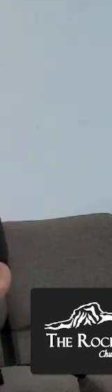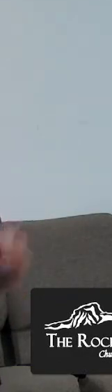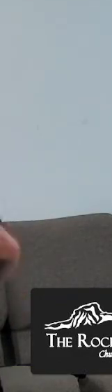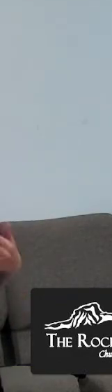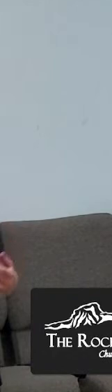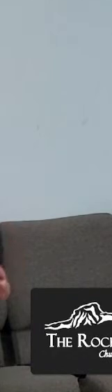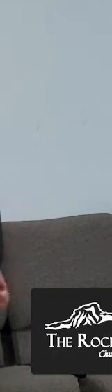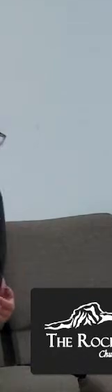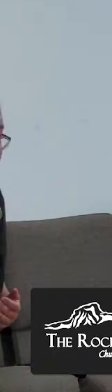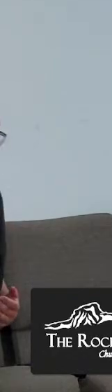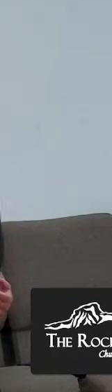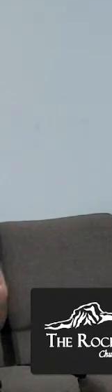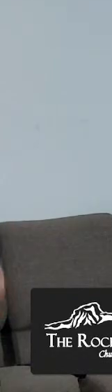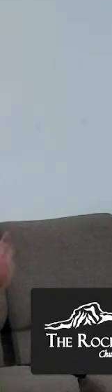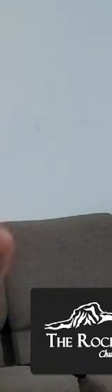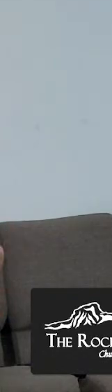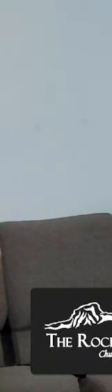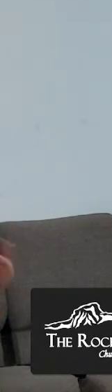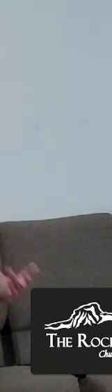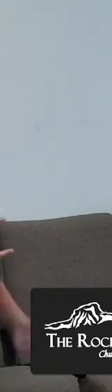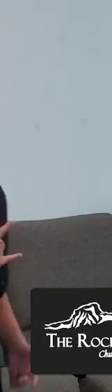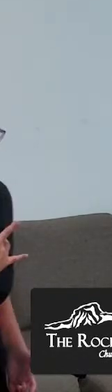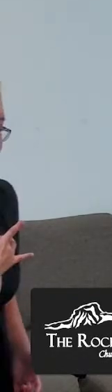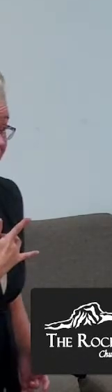apparently I've got your heart.